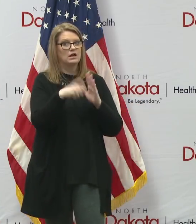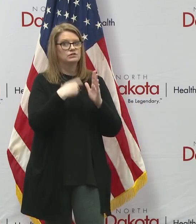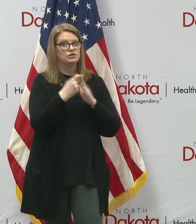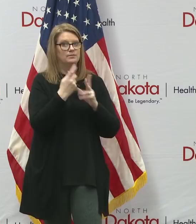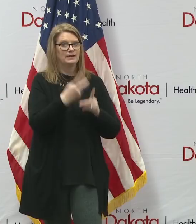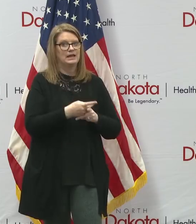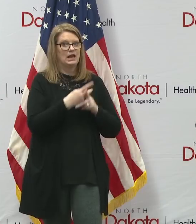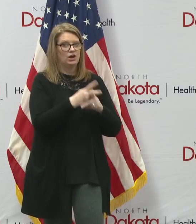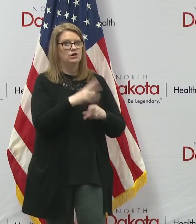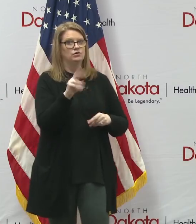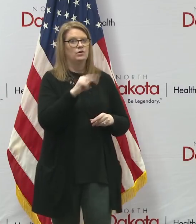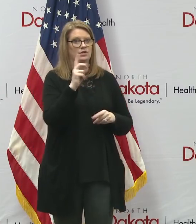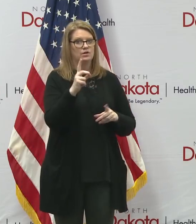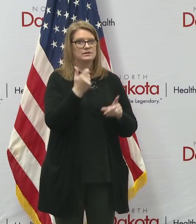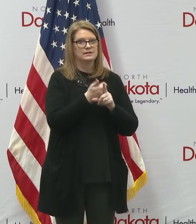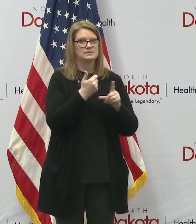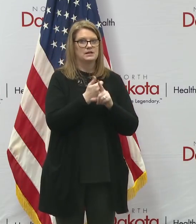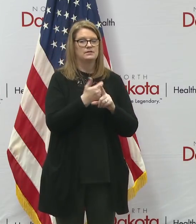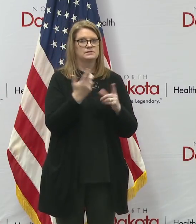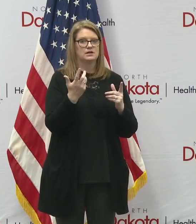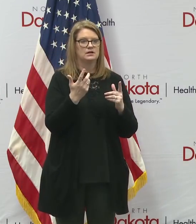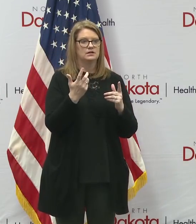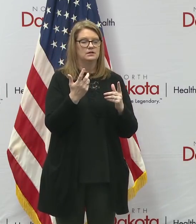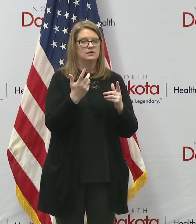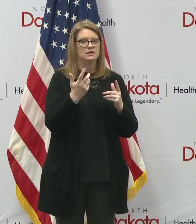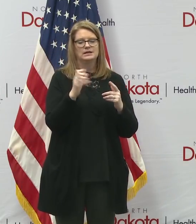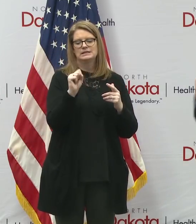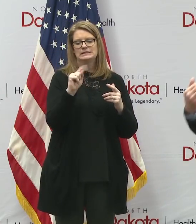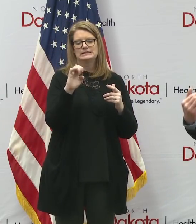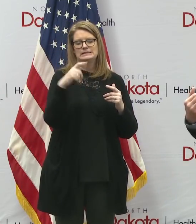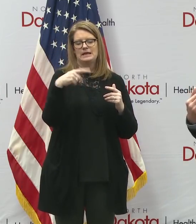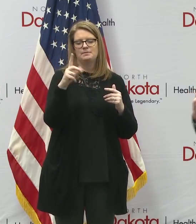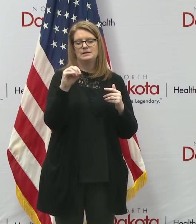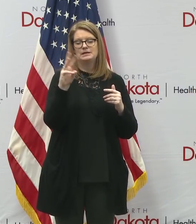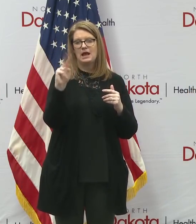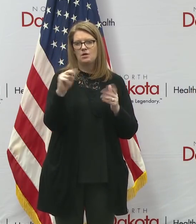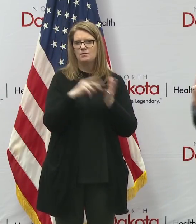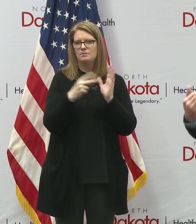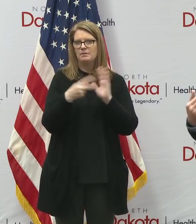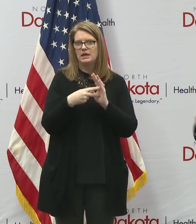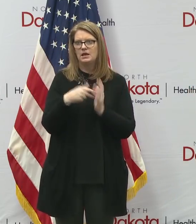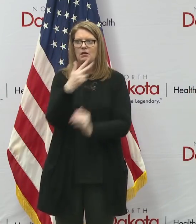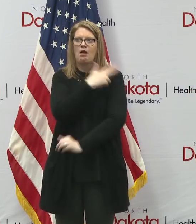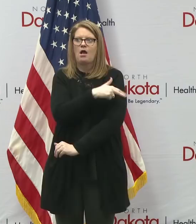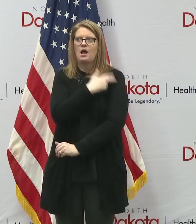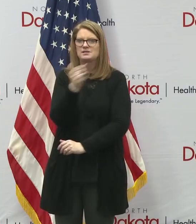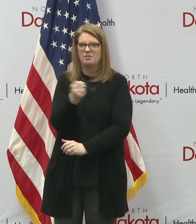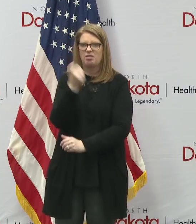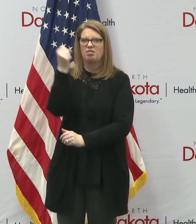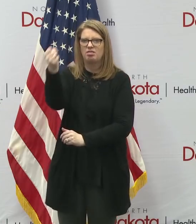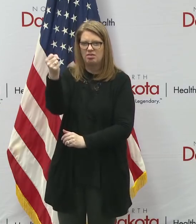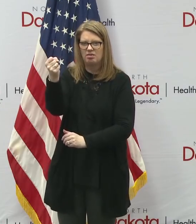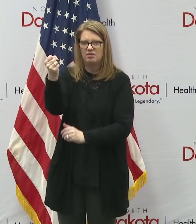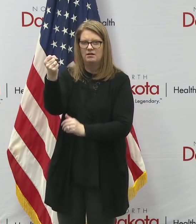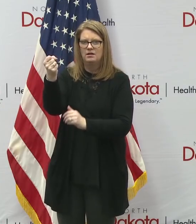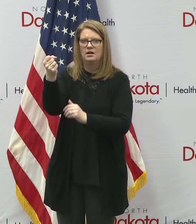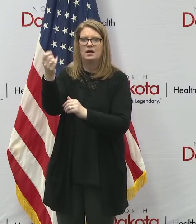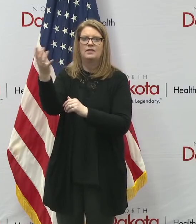are used as step-down facilities. So when people are leaving the hospital, so we may have going